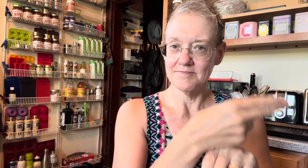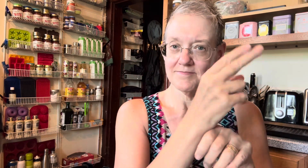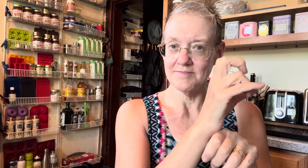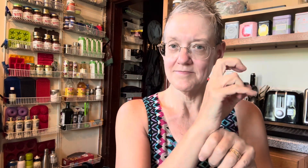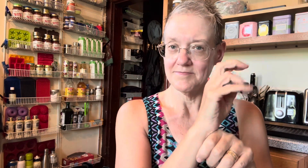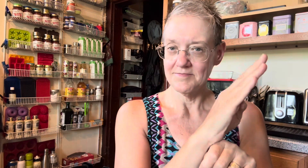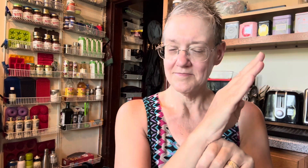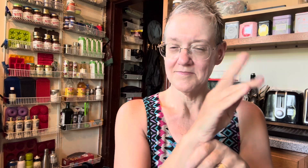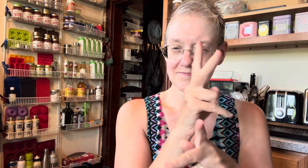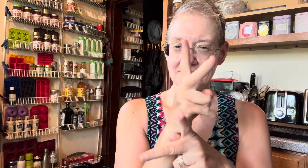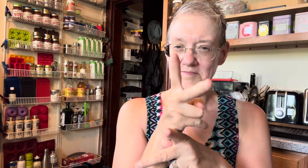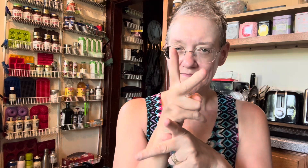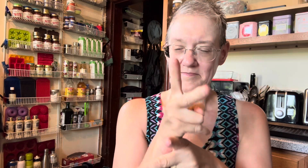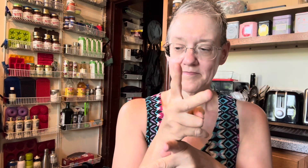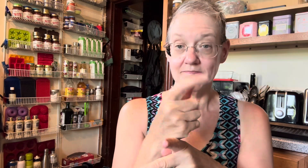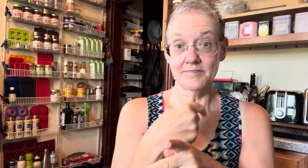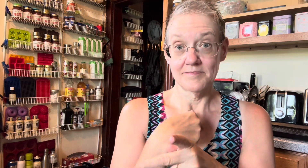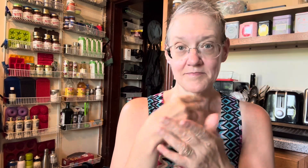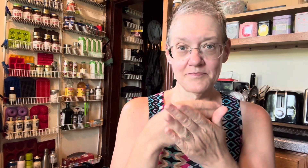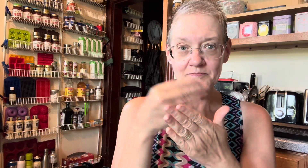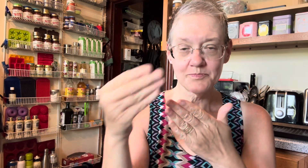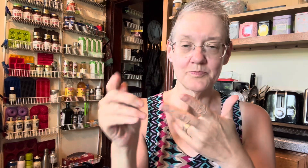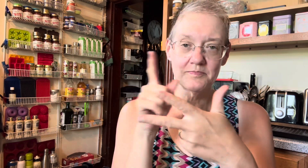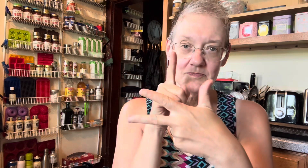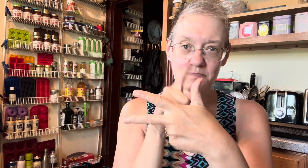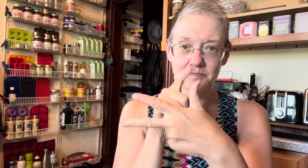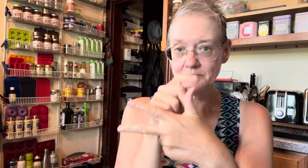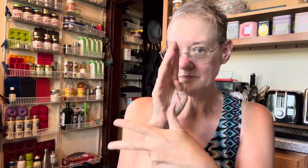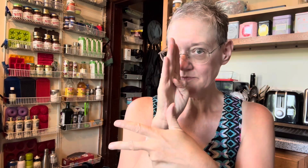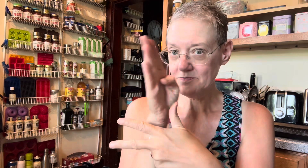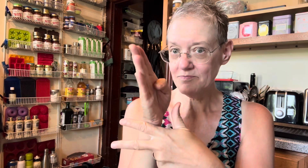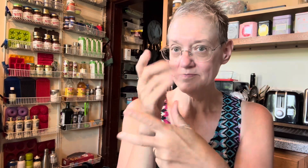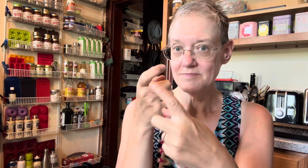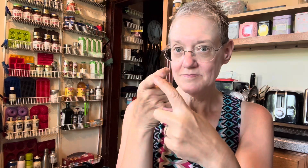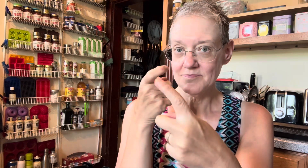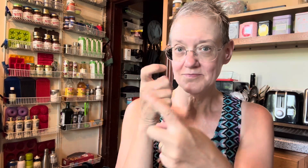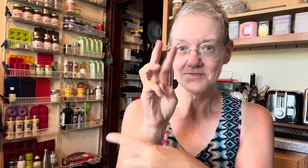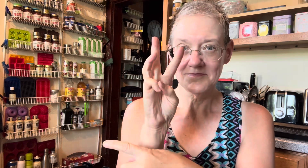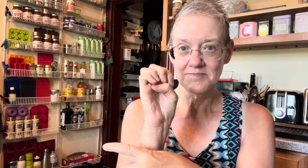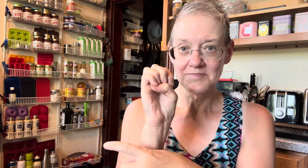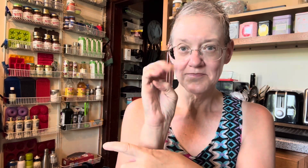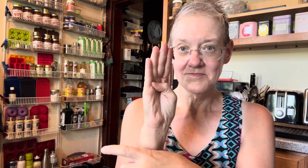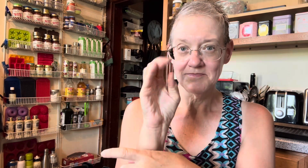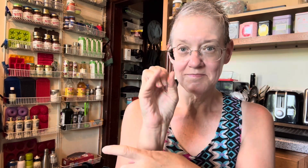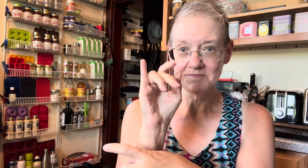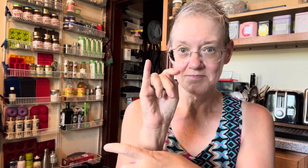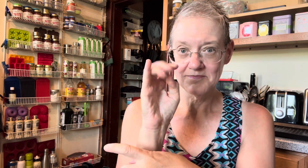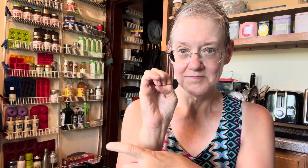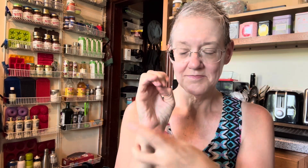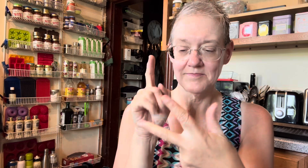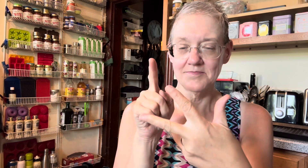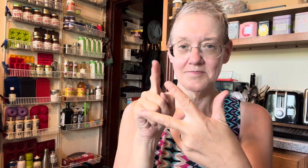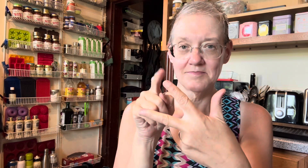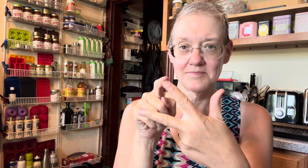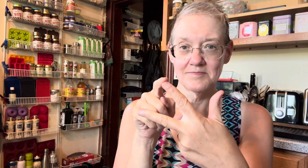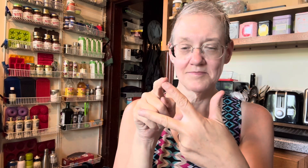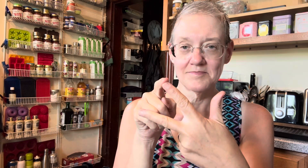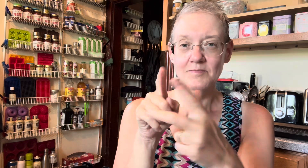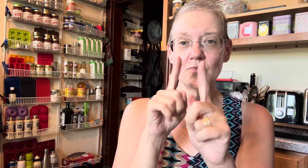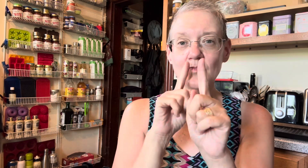are traditional high-carb tortillas, so you have to be careful. I either buy them straight from their website,